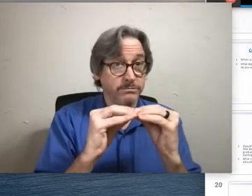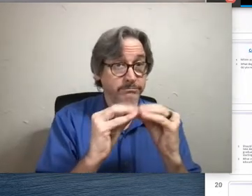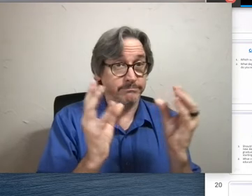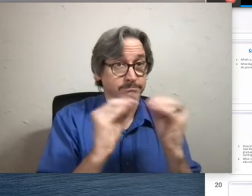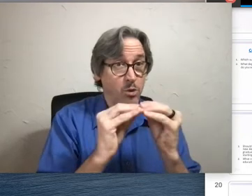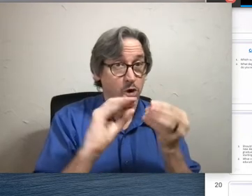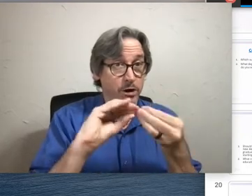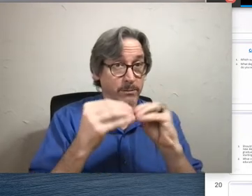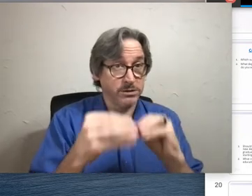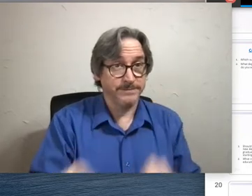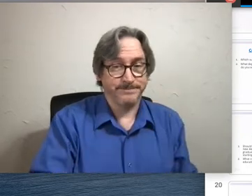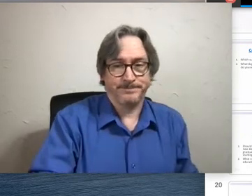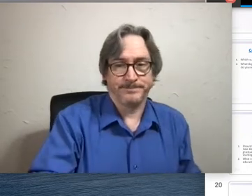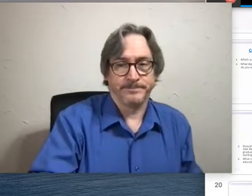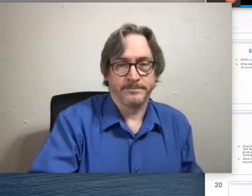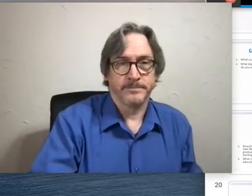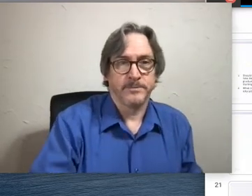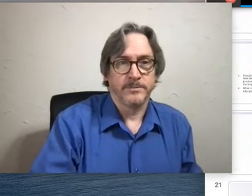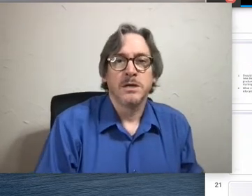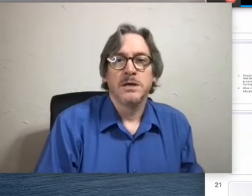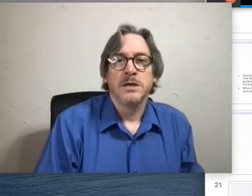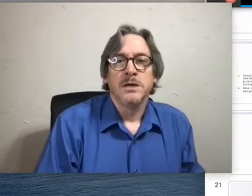more numbers.